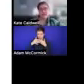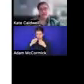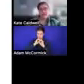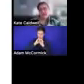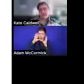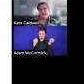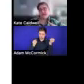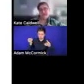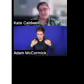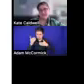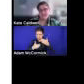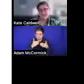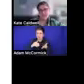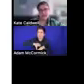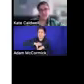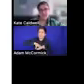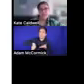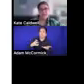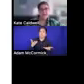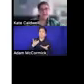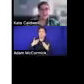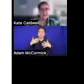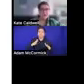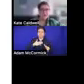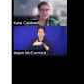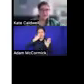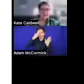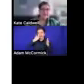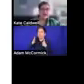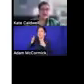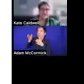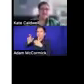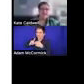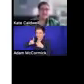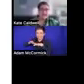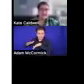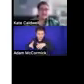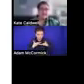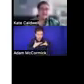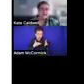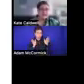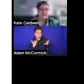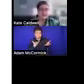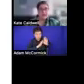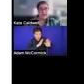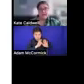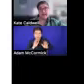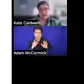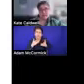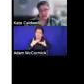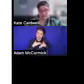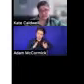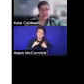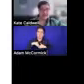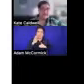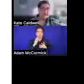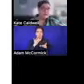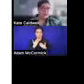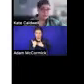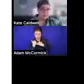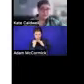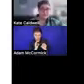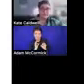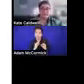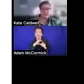governance, demanding participatory and community-led approaches to how citizen data is collected, categorized, and